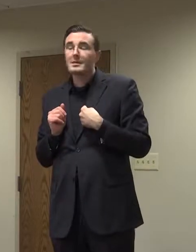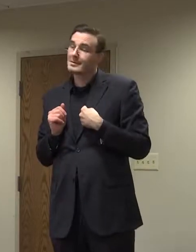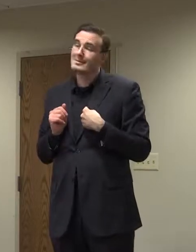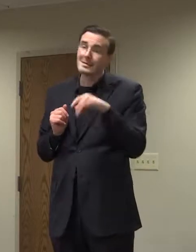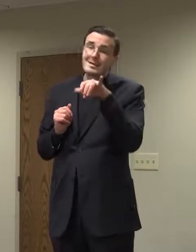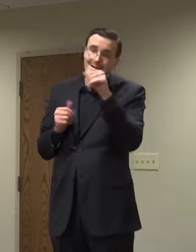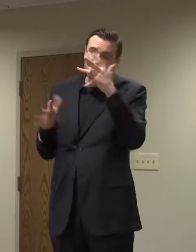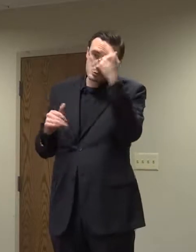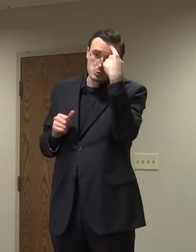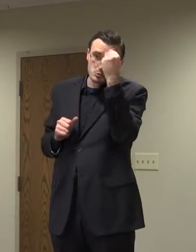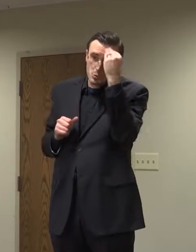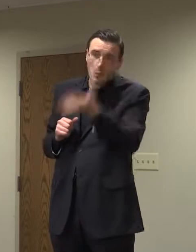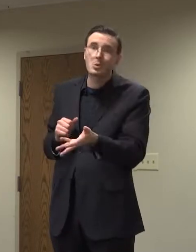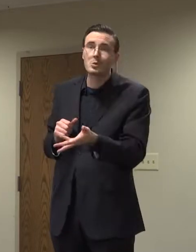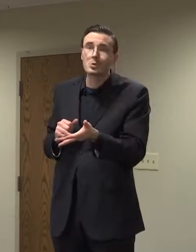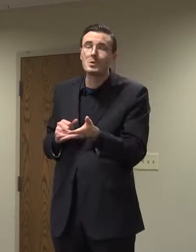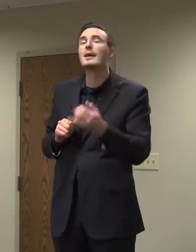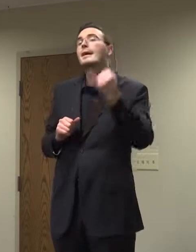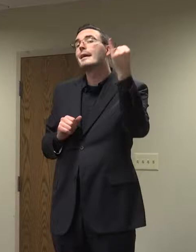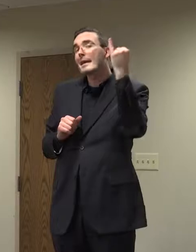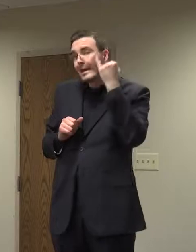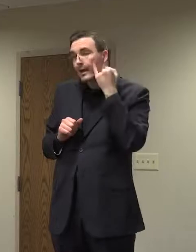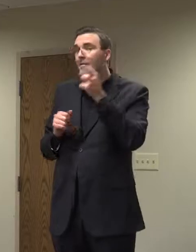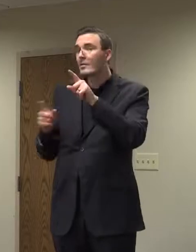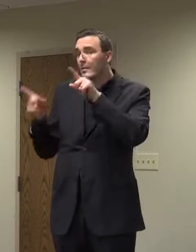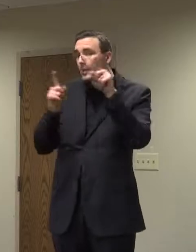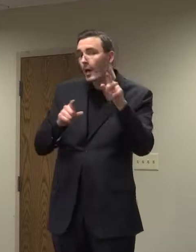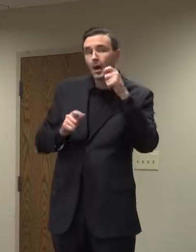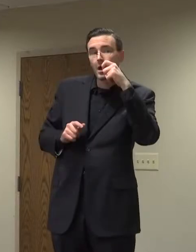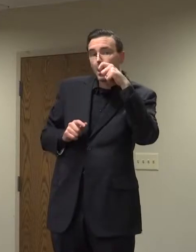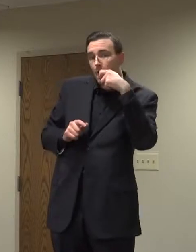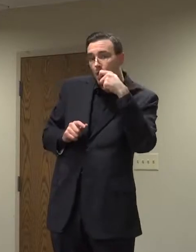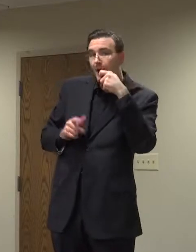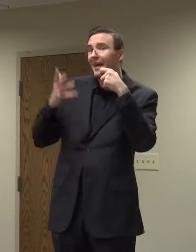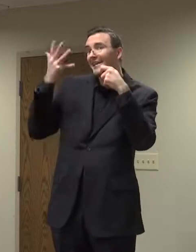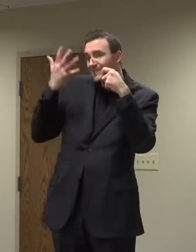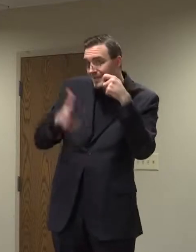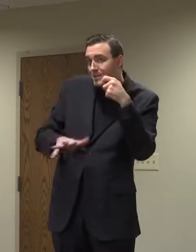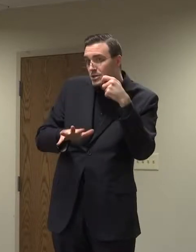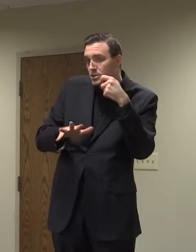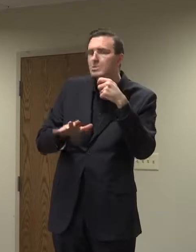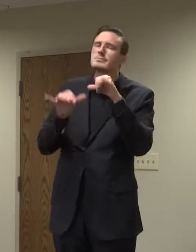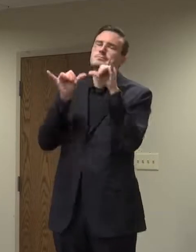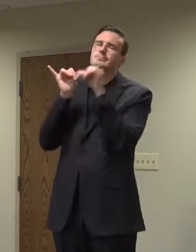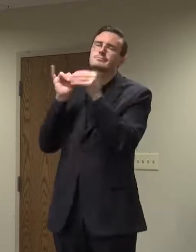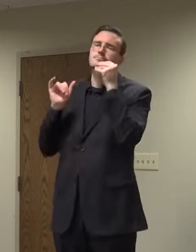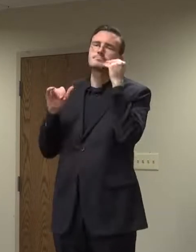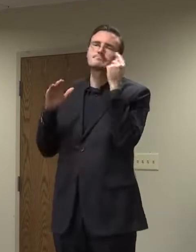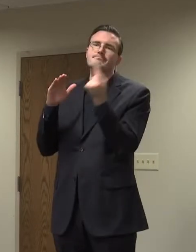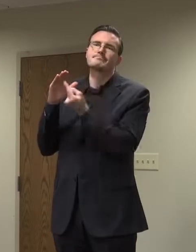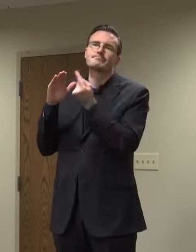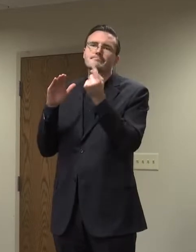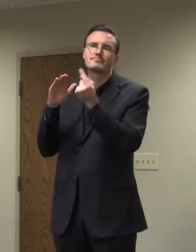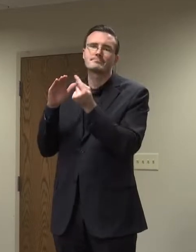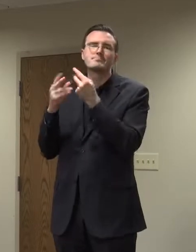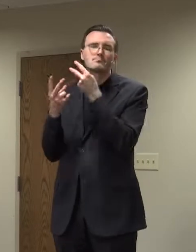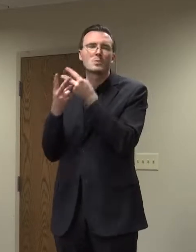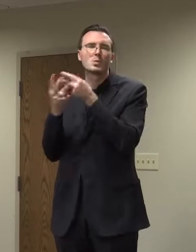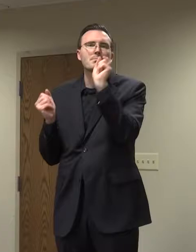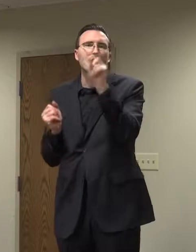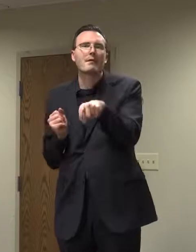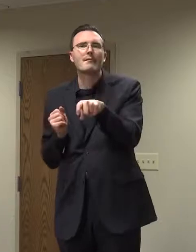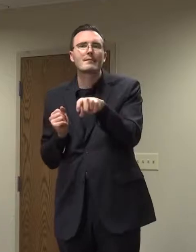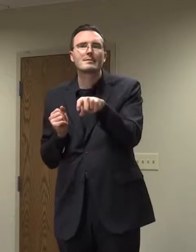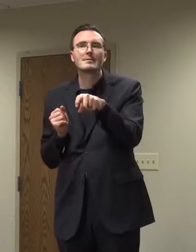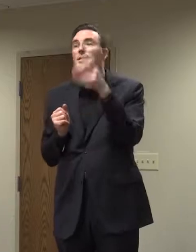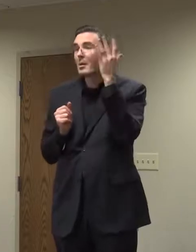printed material. Please know that when you are testing, you need to quarantine. Because again, all those days while you're waiting for